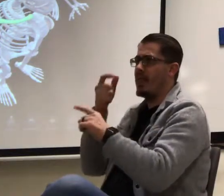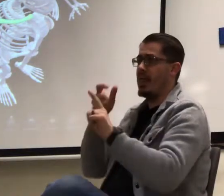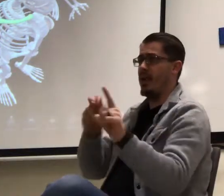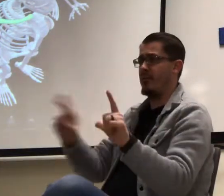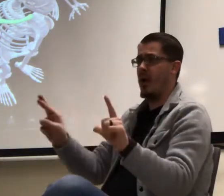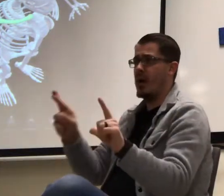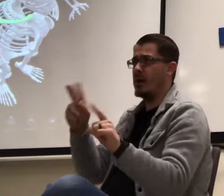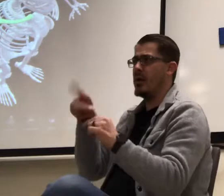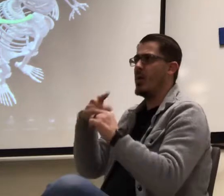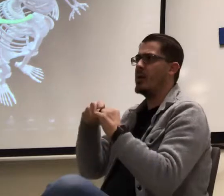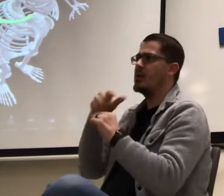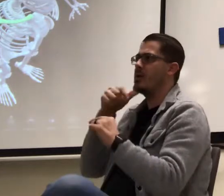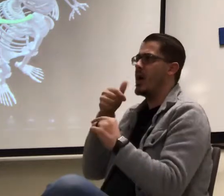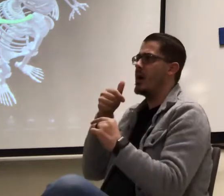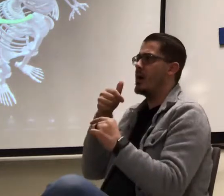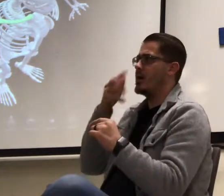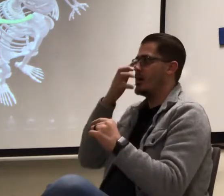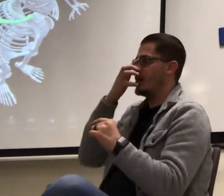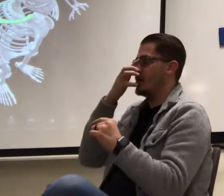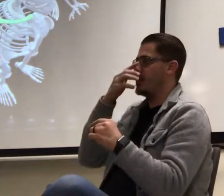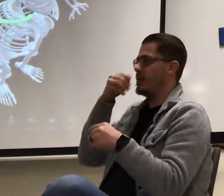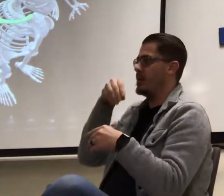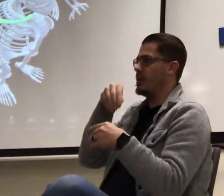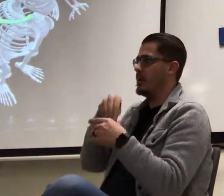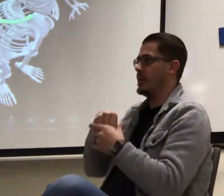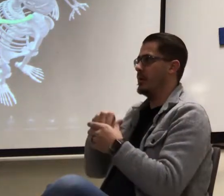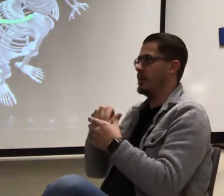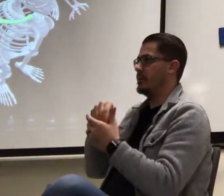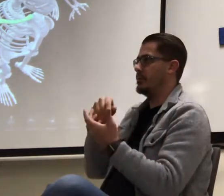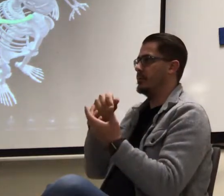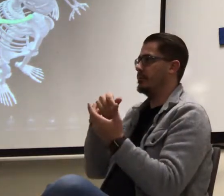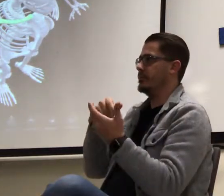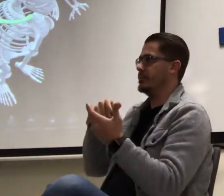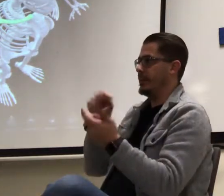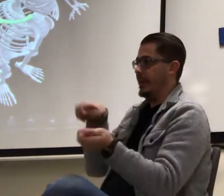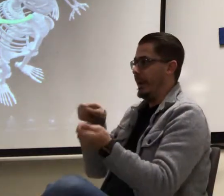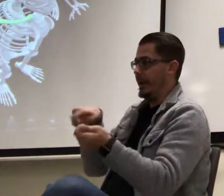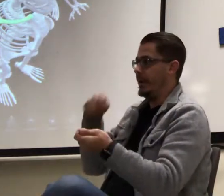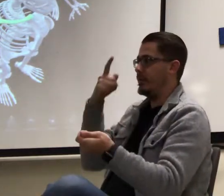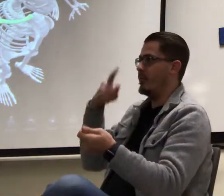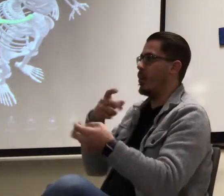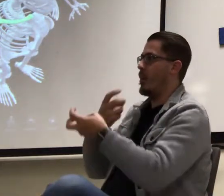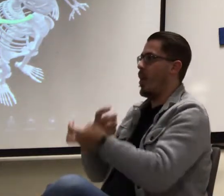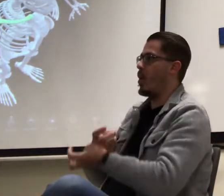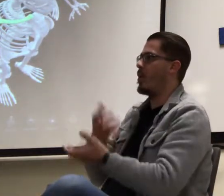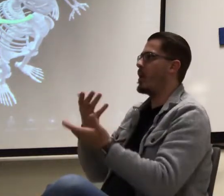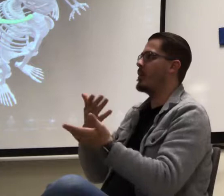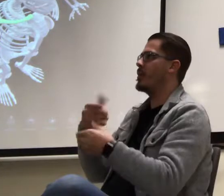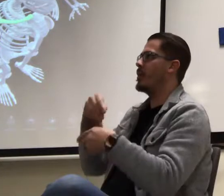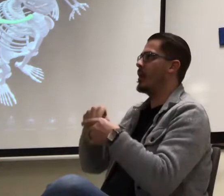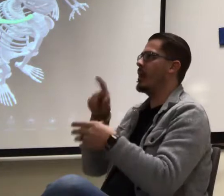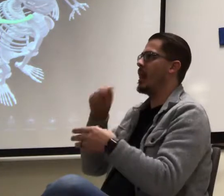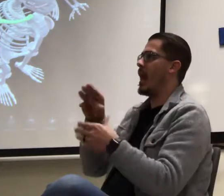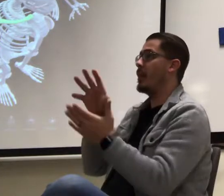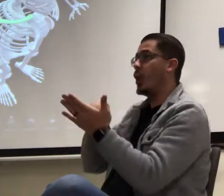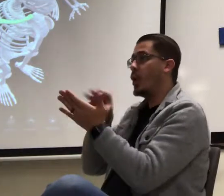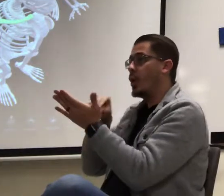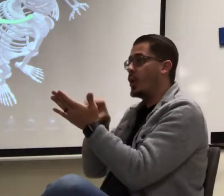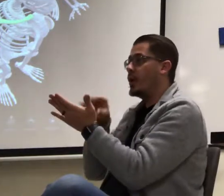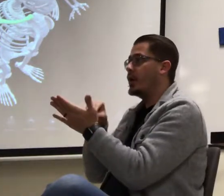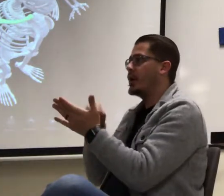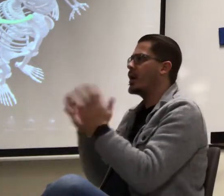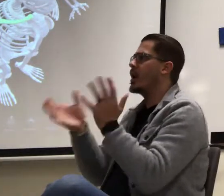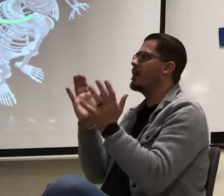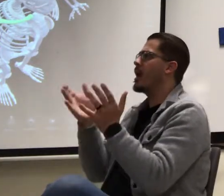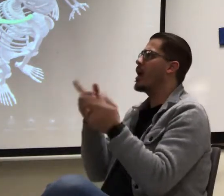so you're not at an anthropological dig site doing archaeology. Maybe you're just in this lab, you're learning.